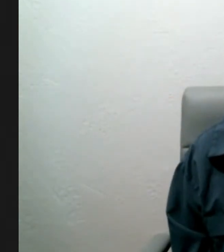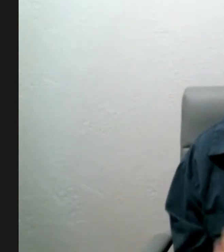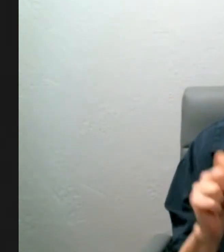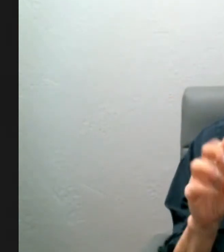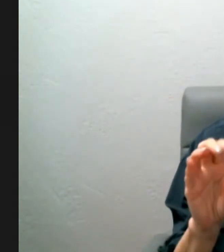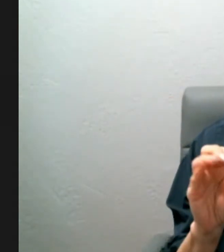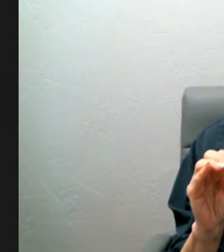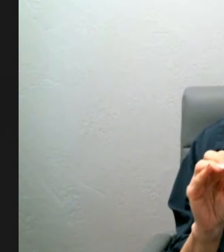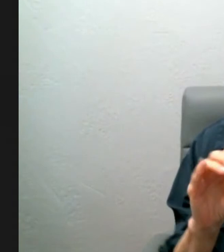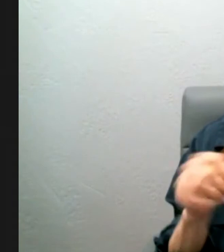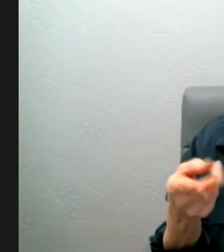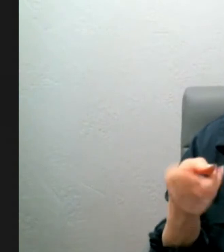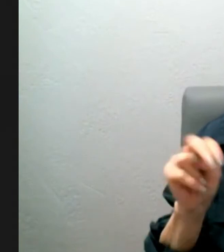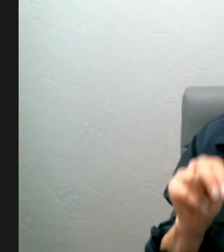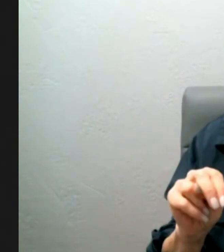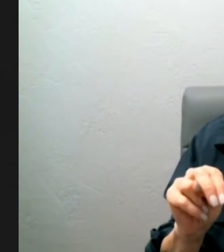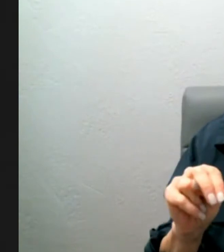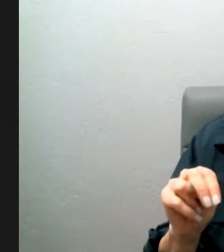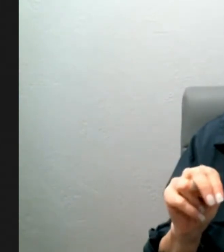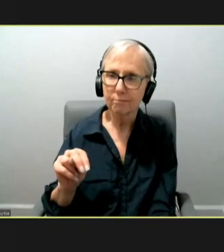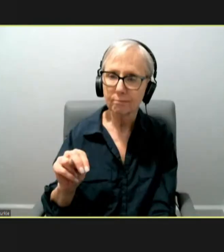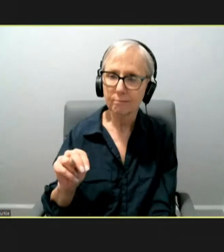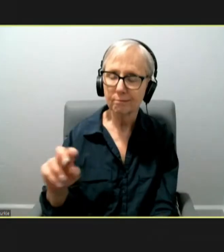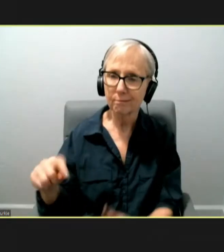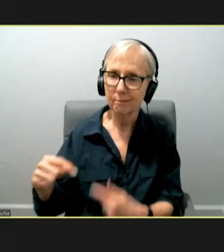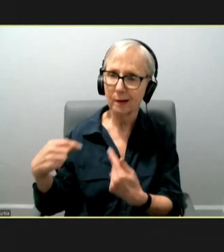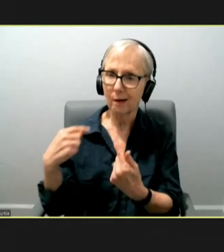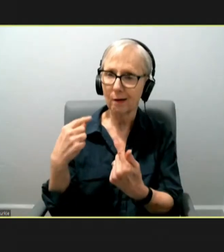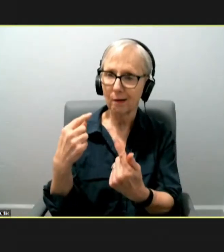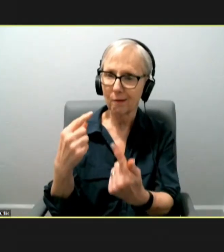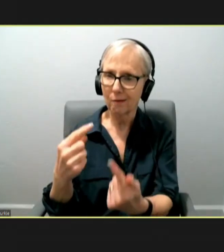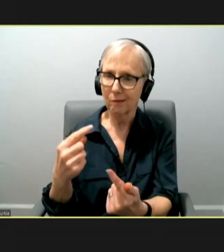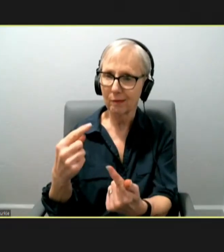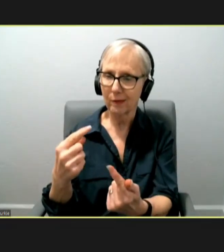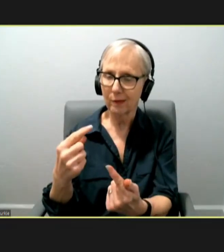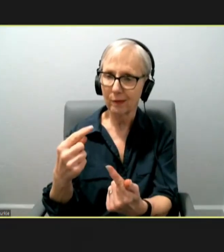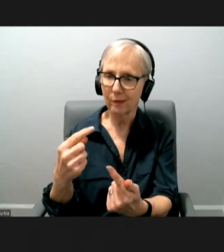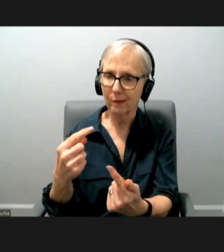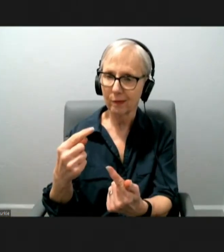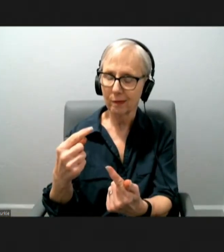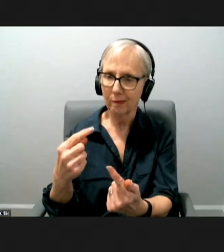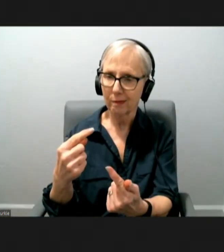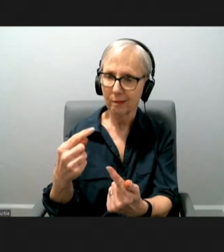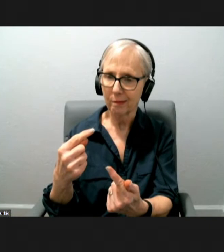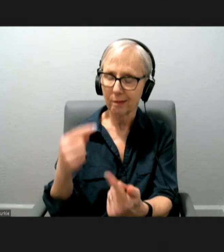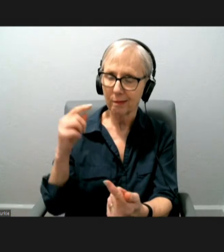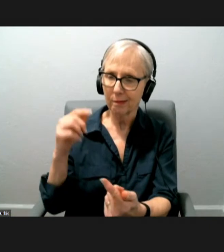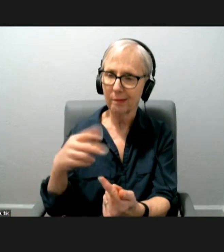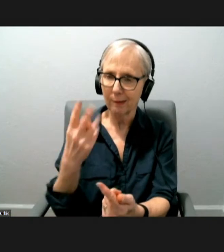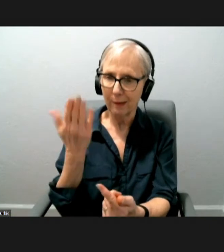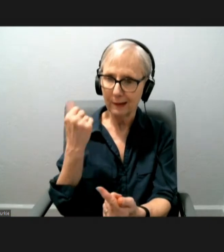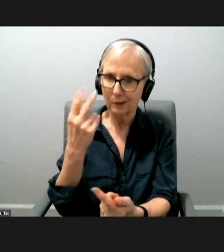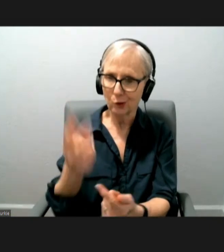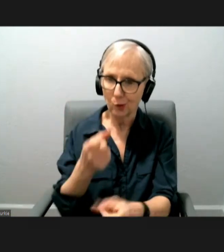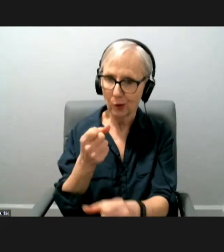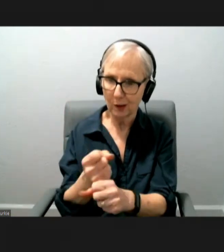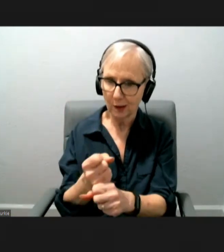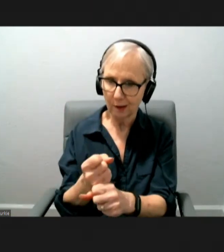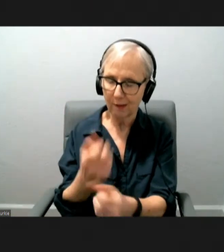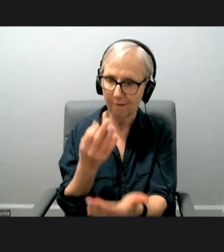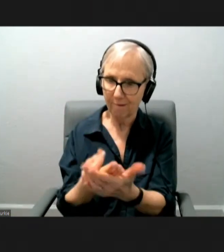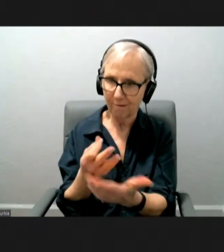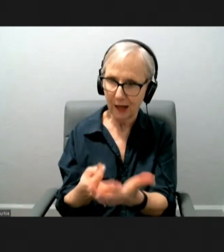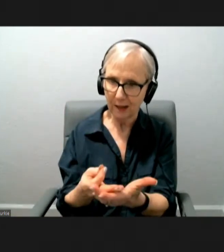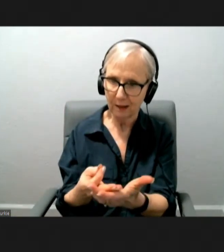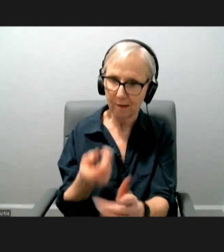So, John, over the course of this response, the vast majority of funding has been pushed down to